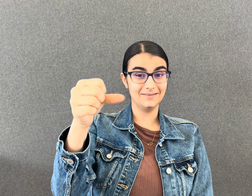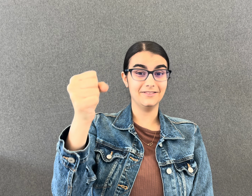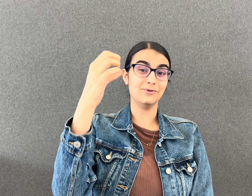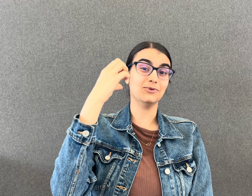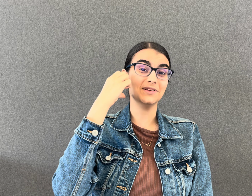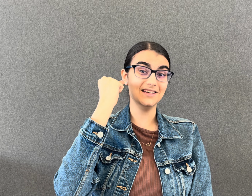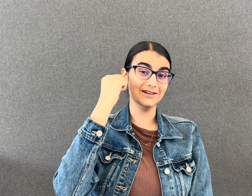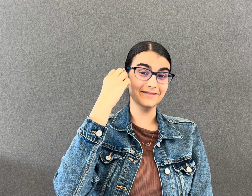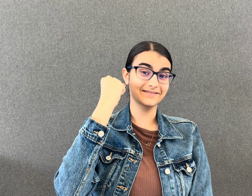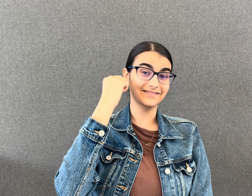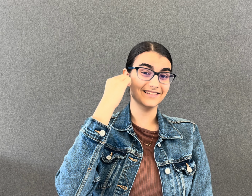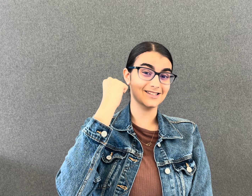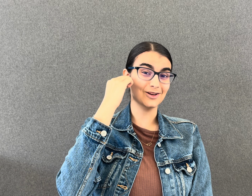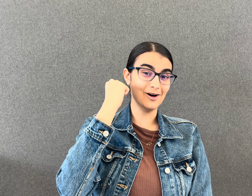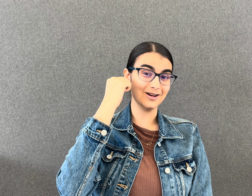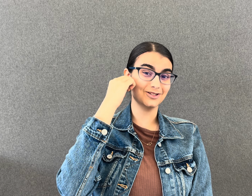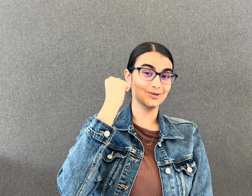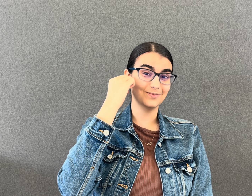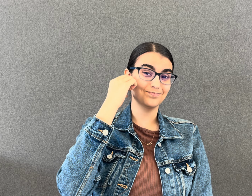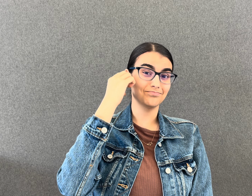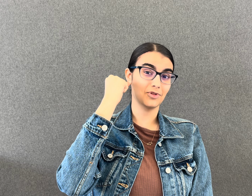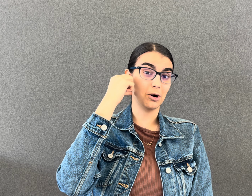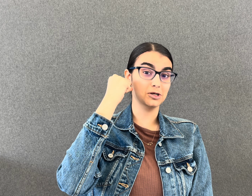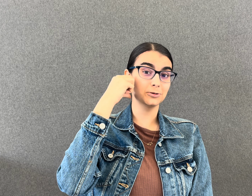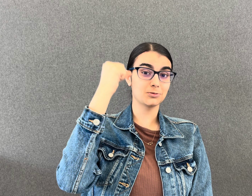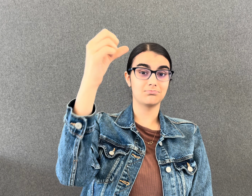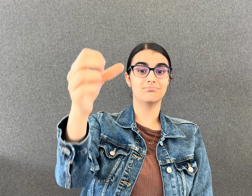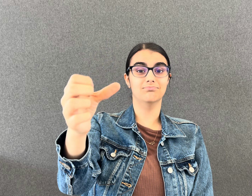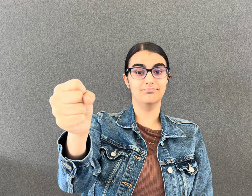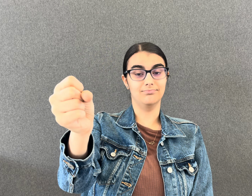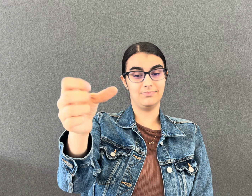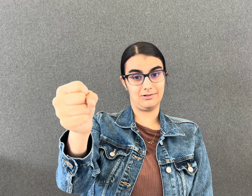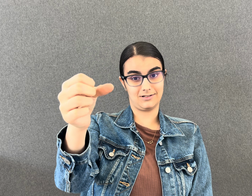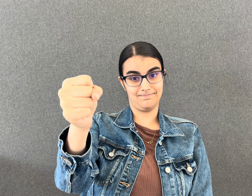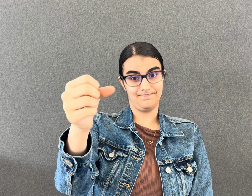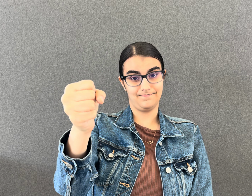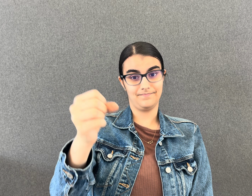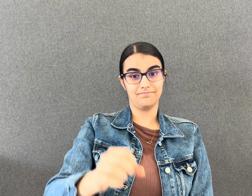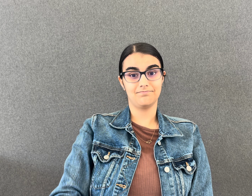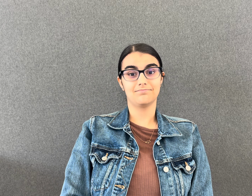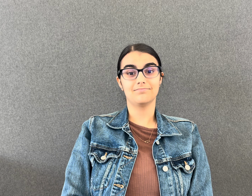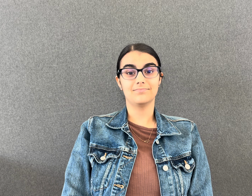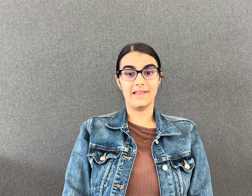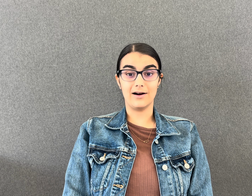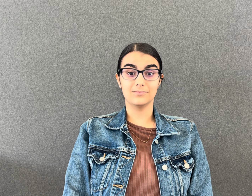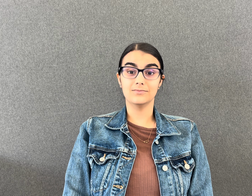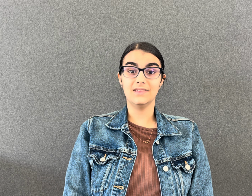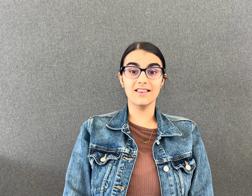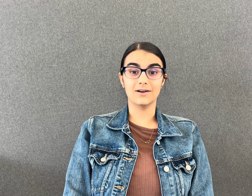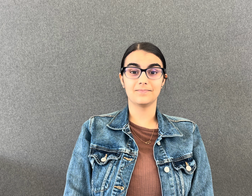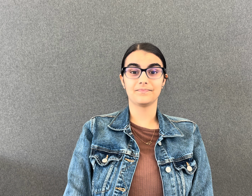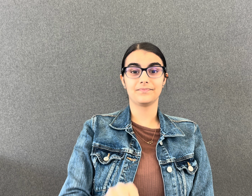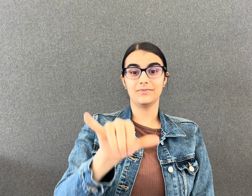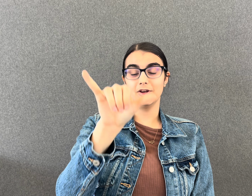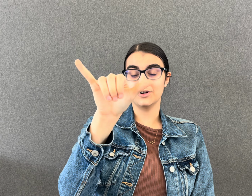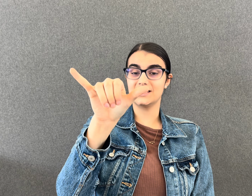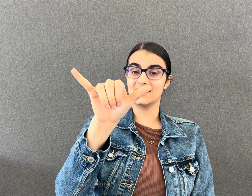If you do it here, this is orange. Orange, milk. Now, yellow. You're gonna take the letter